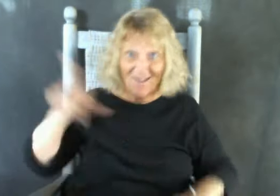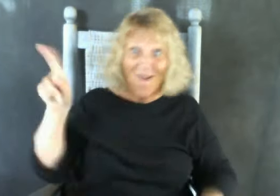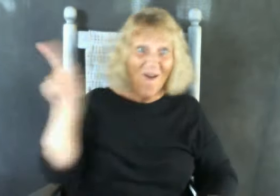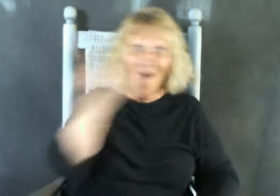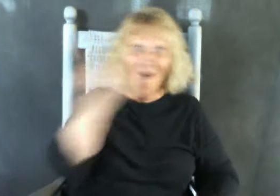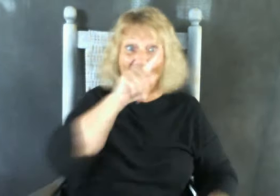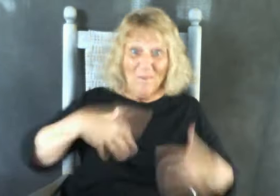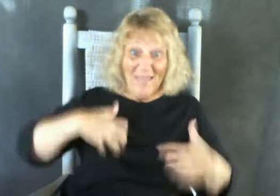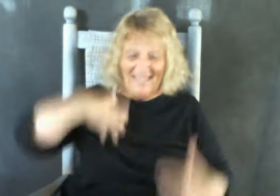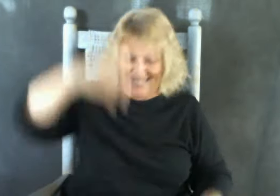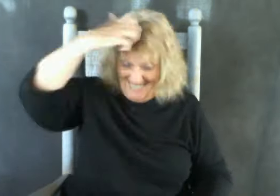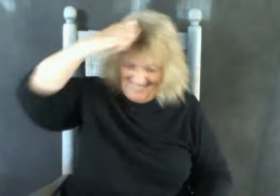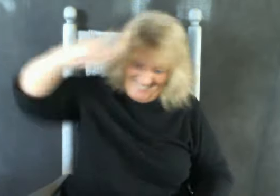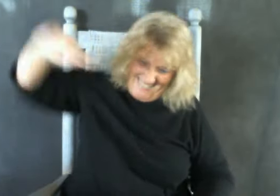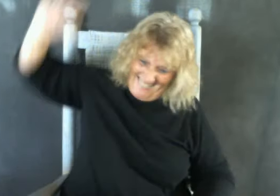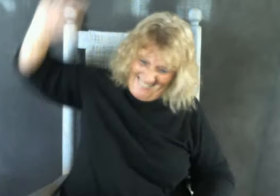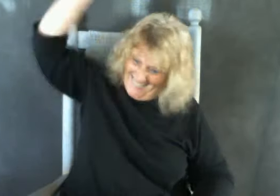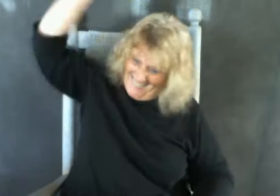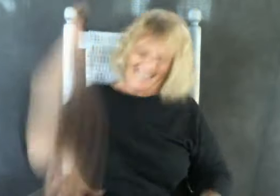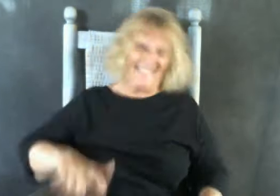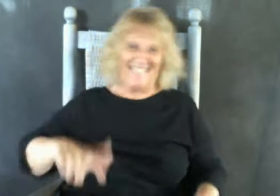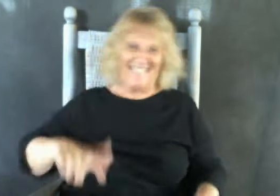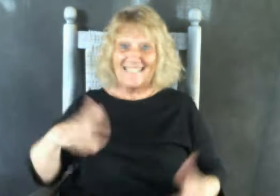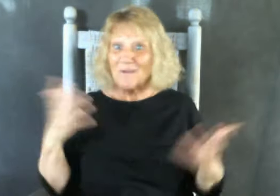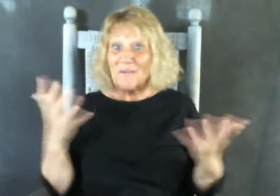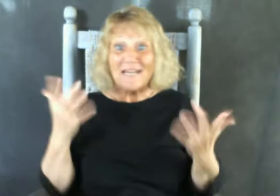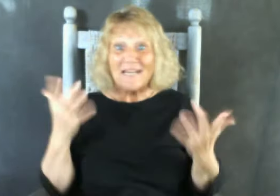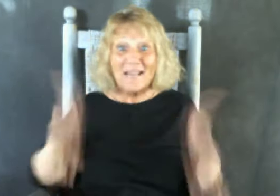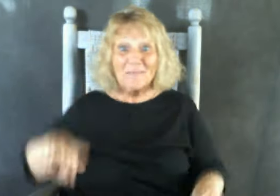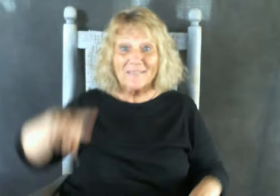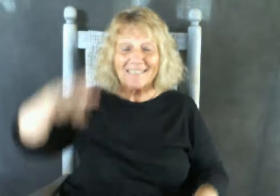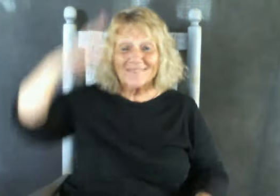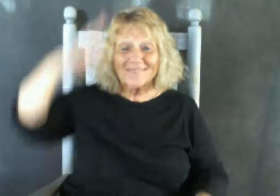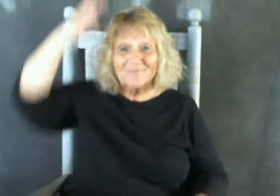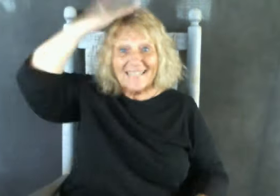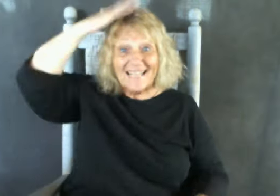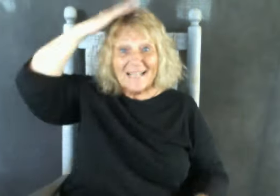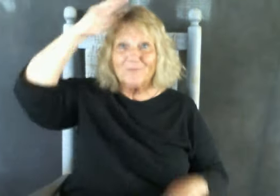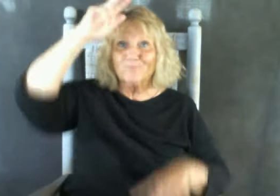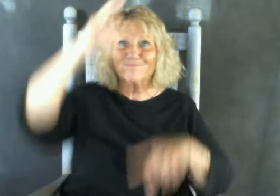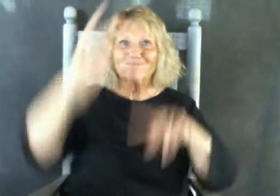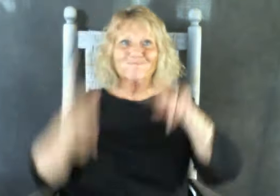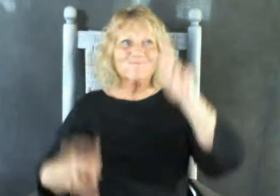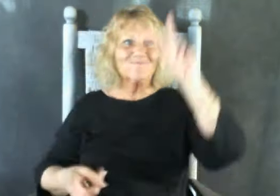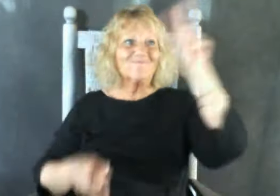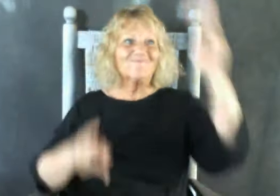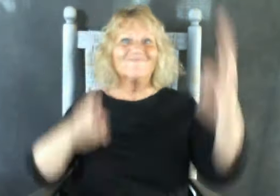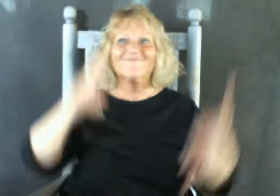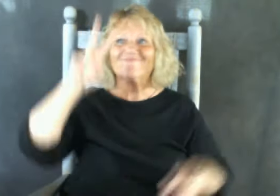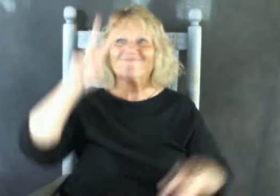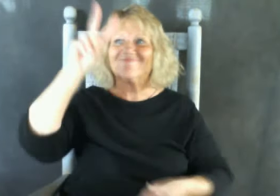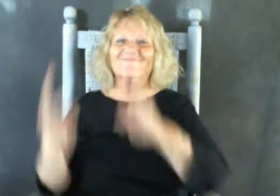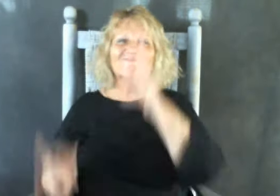all flooding back. Yeah, no question, Randy. mean, 189 people died, including those on a plane. It